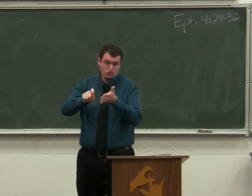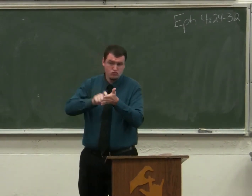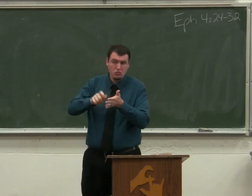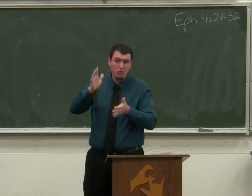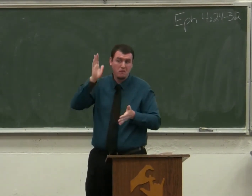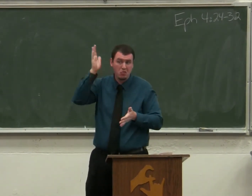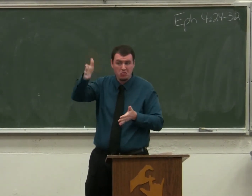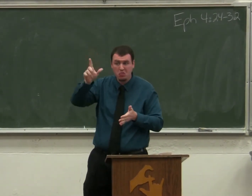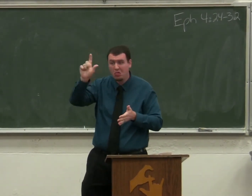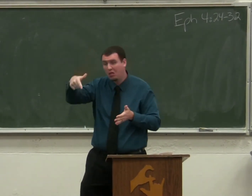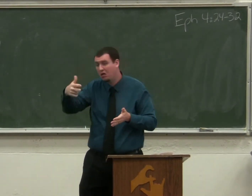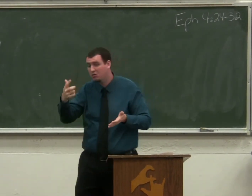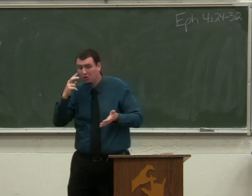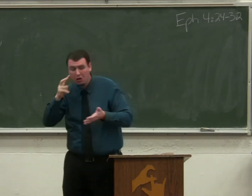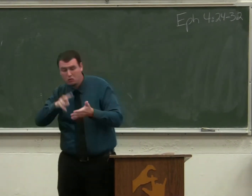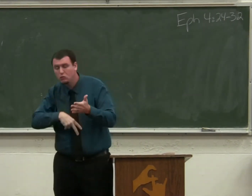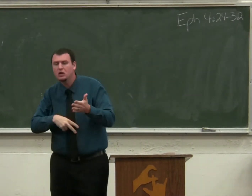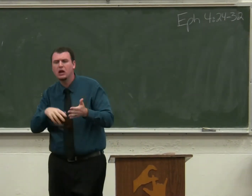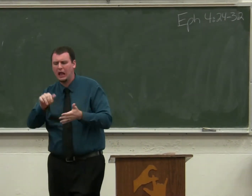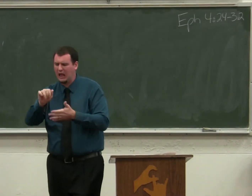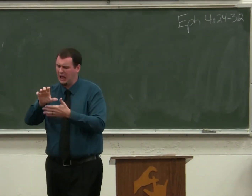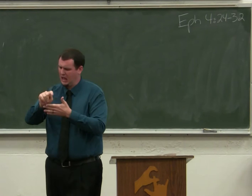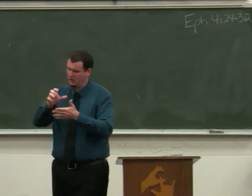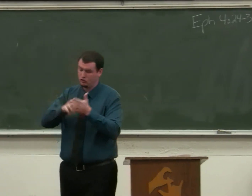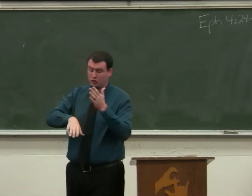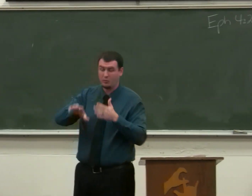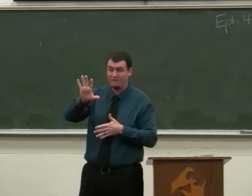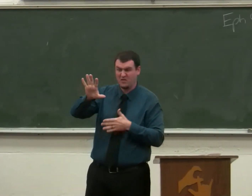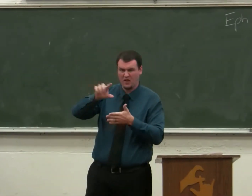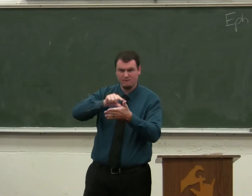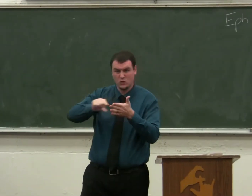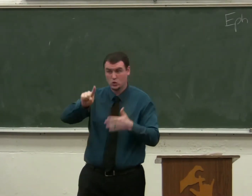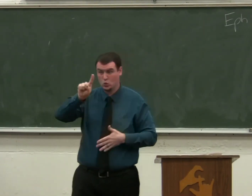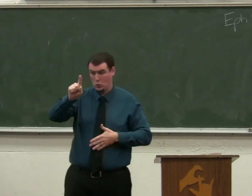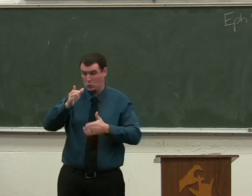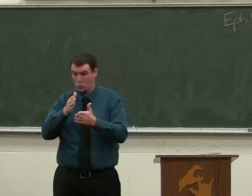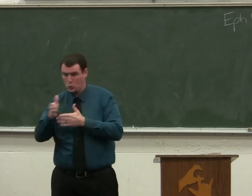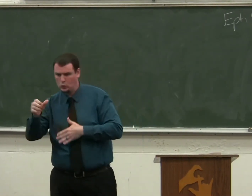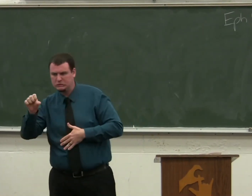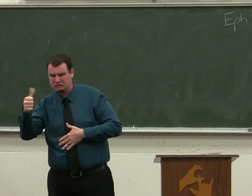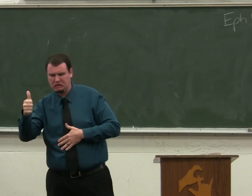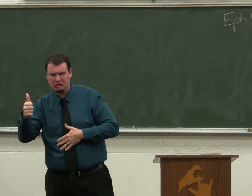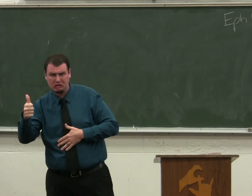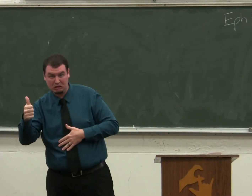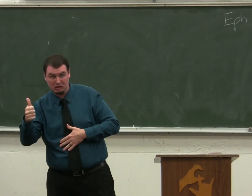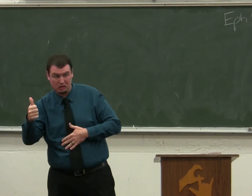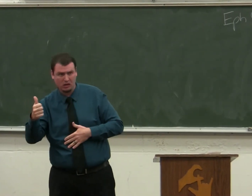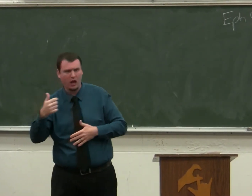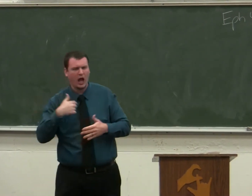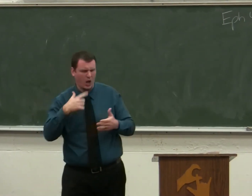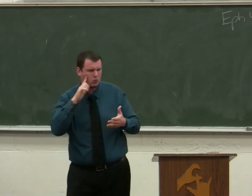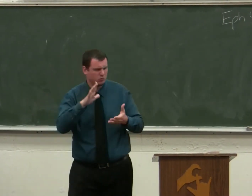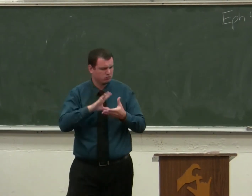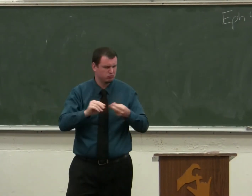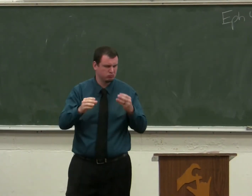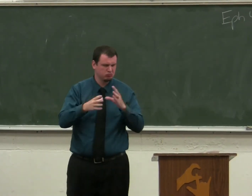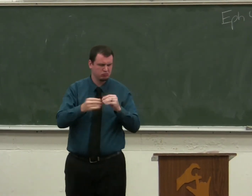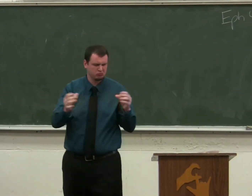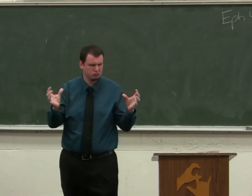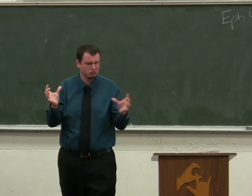chapter 5, or maybe you can just write that down and read it later. In verses 1 through 10,